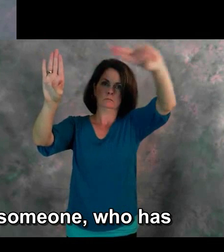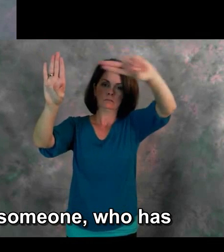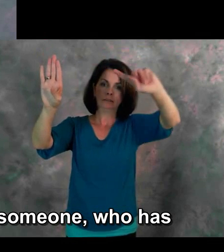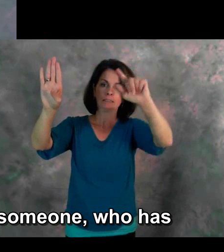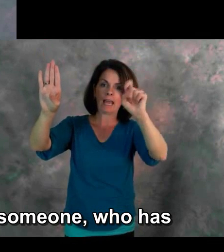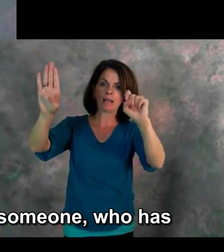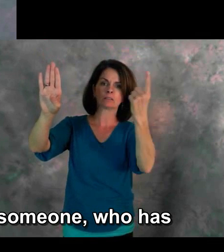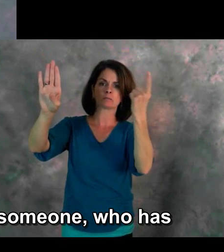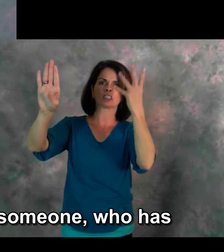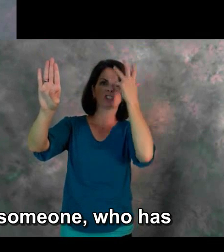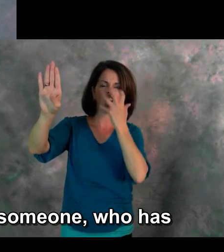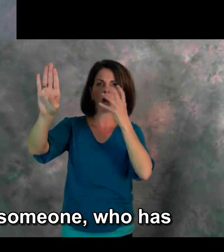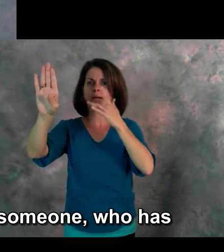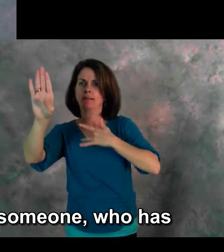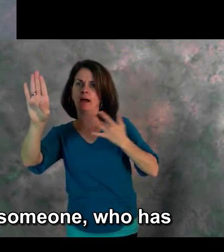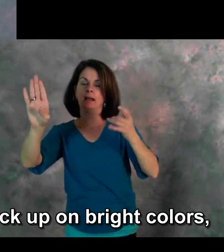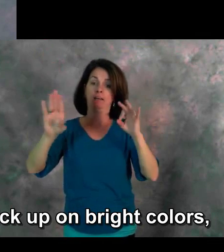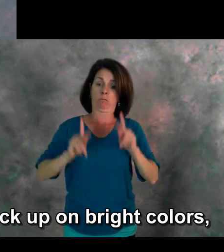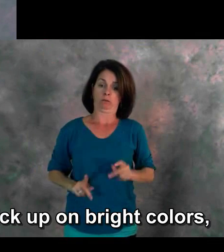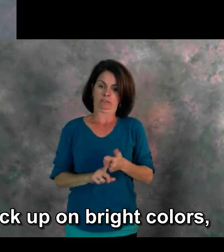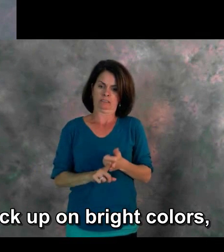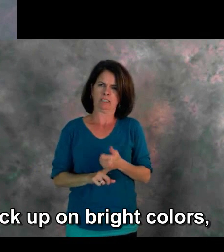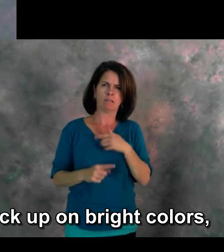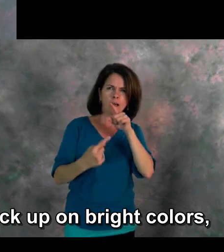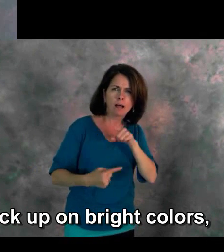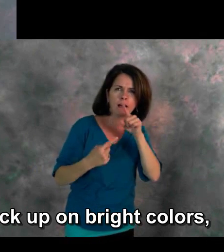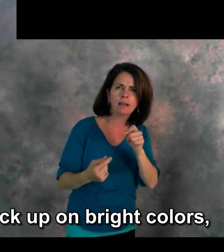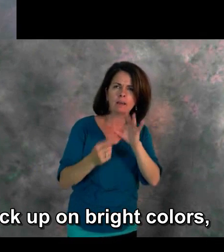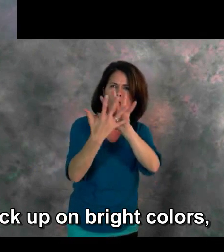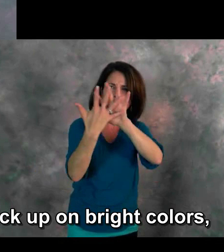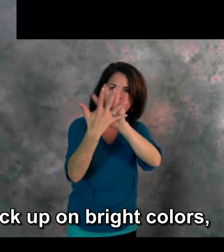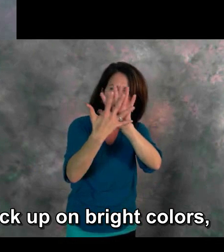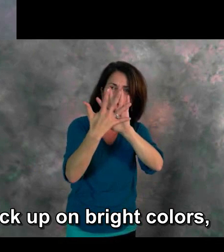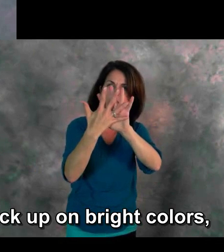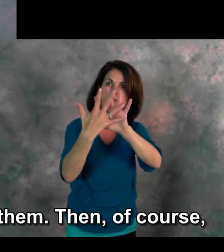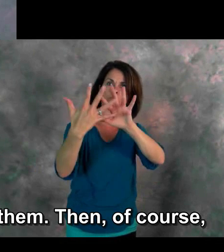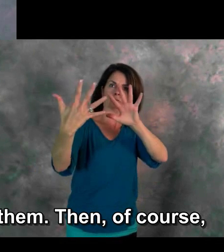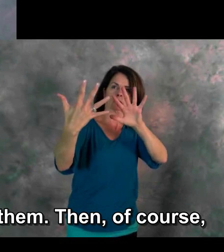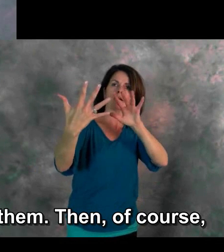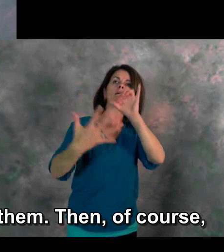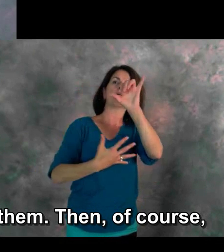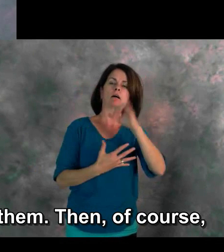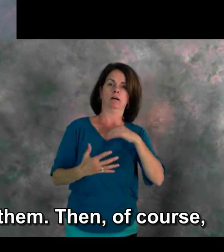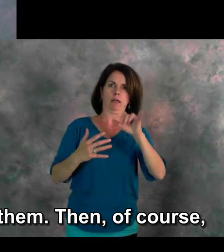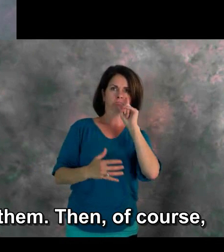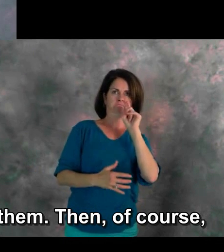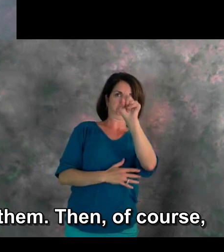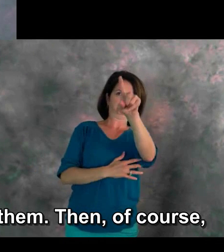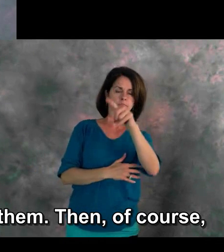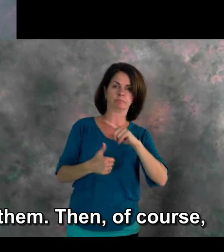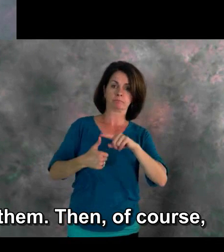more, especially for someone who has contrast issues or can pick up on bright colors, make it a better target for